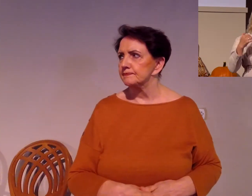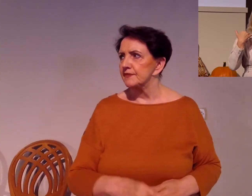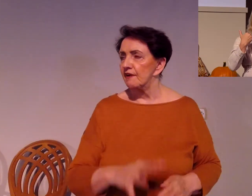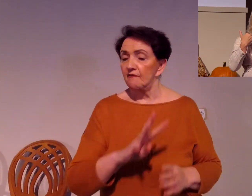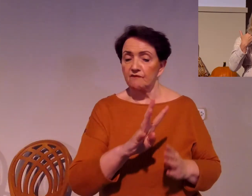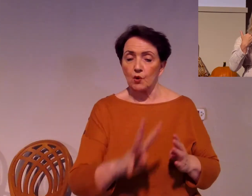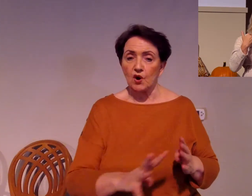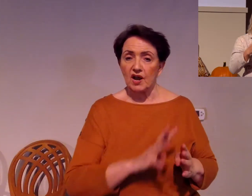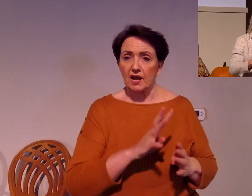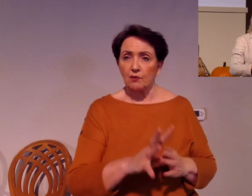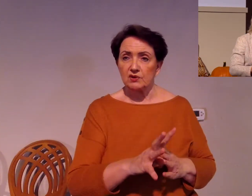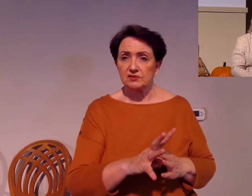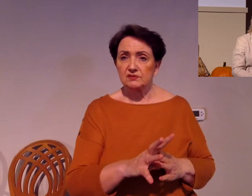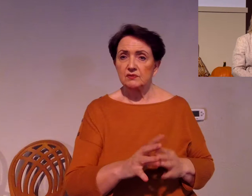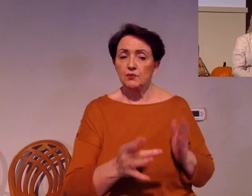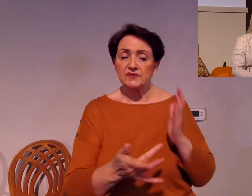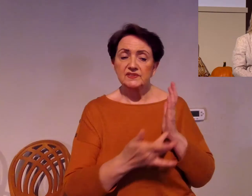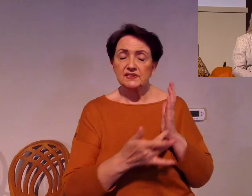4 hours on tech support.